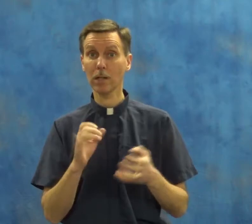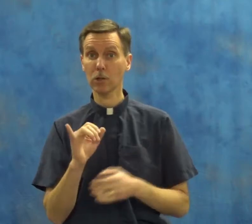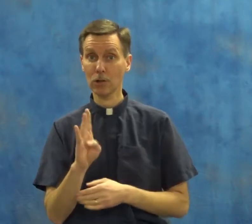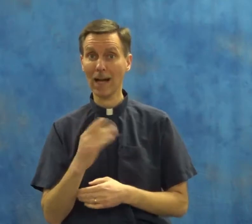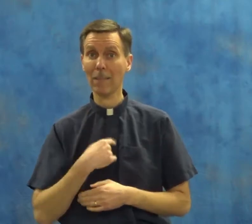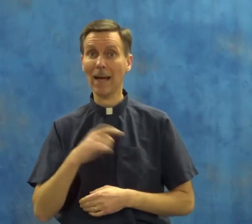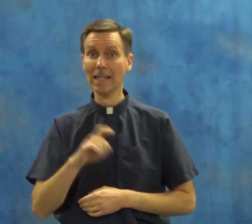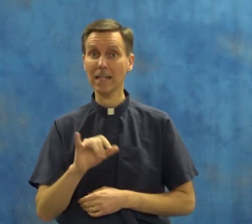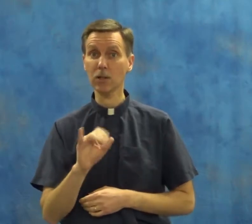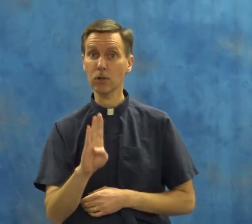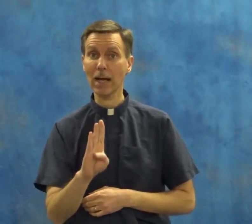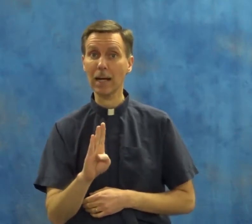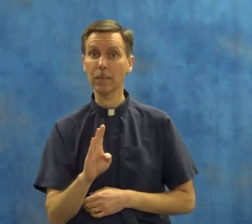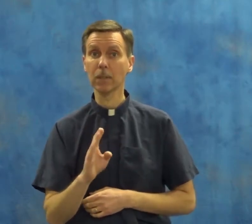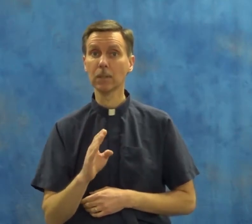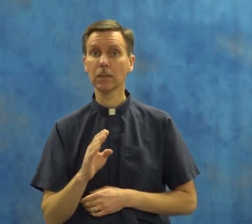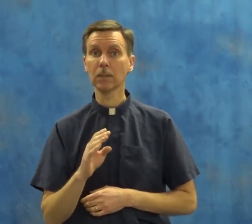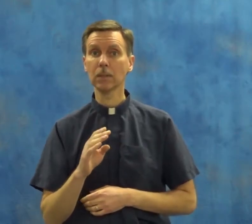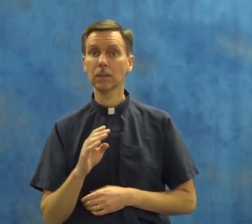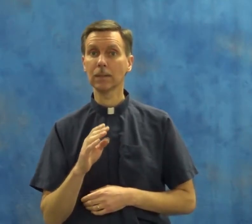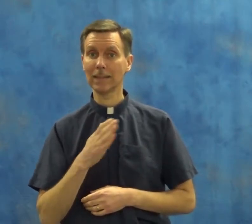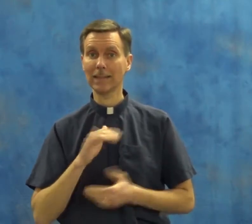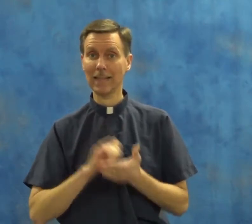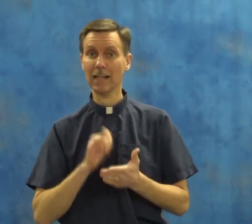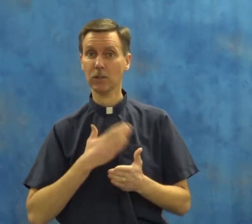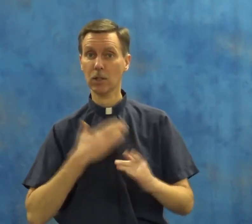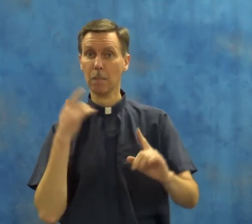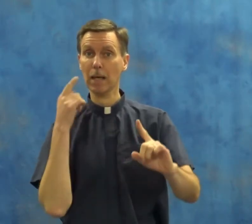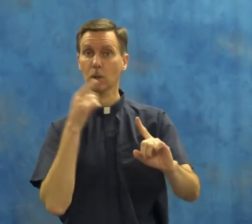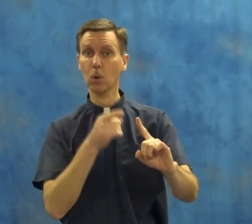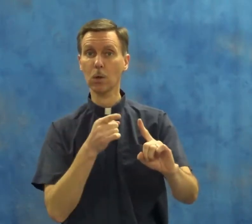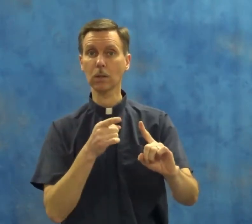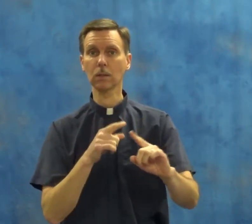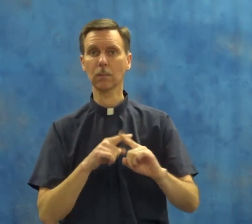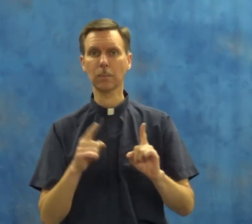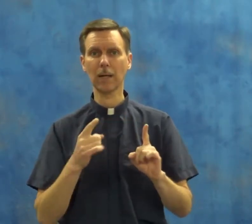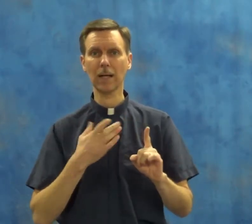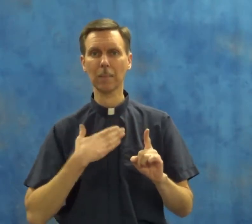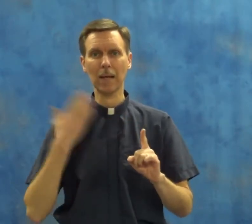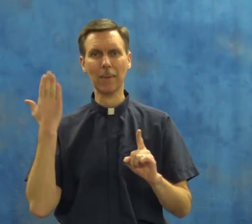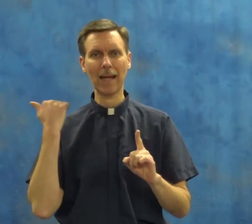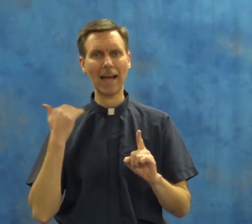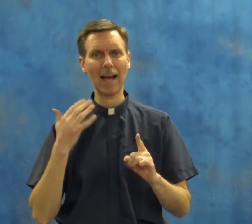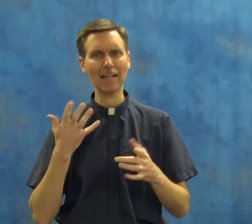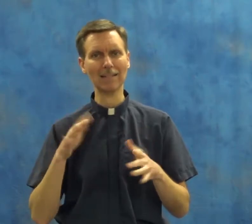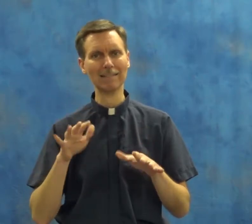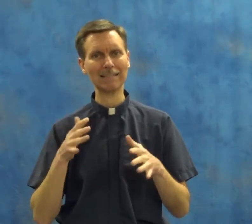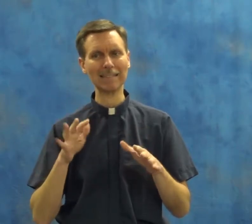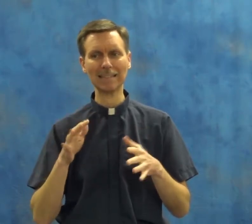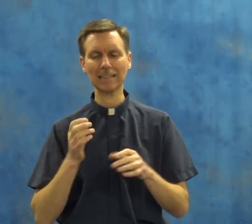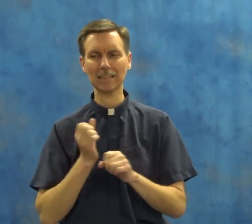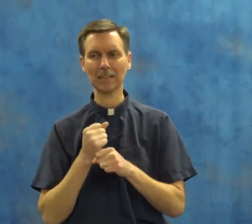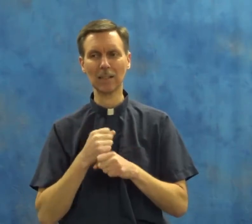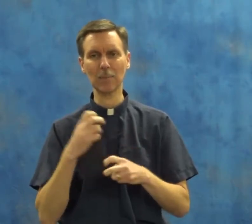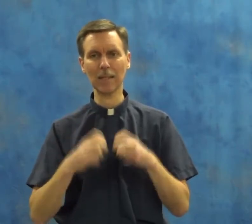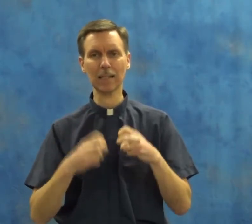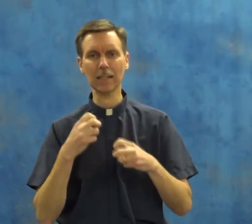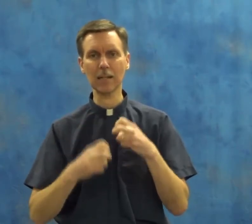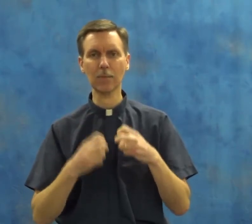a job. I need a job. That's my goal. But my past is making it